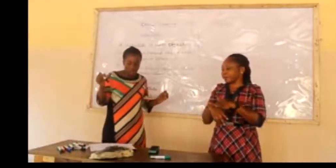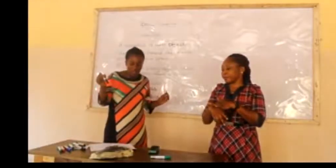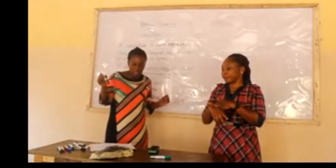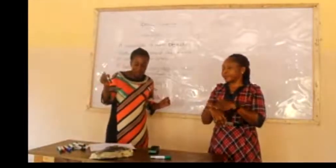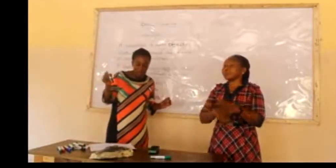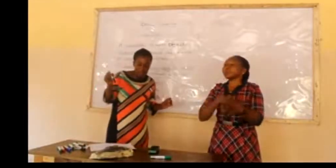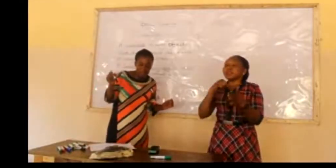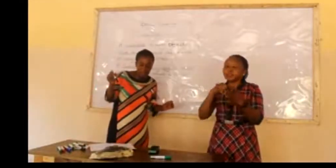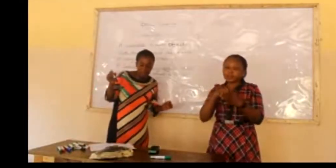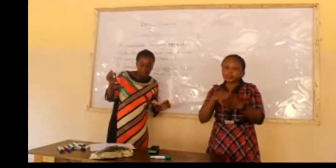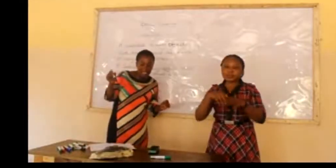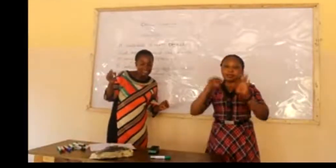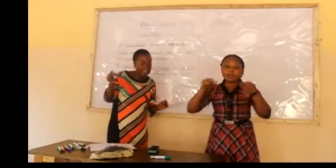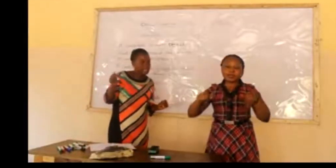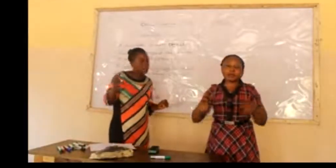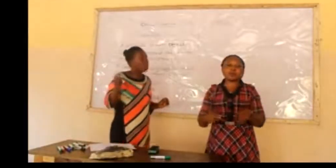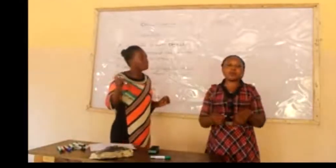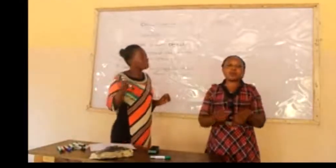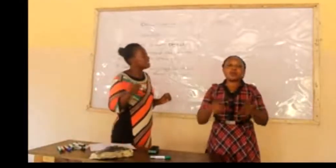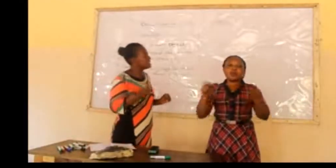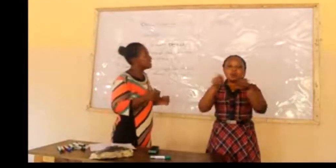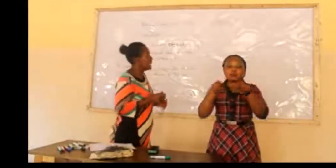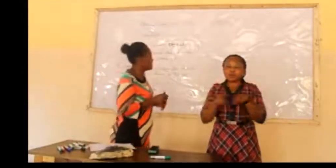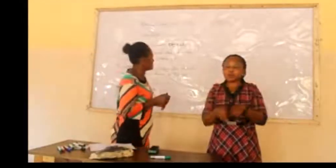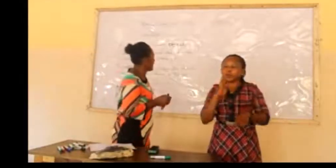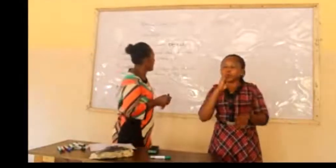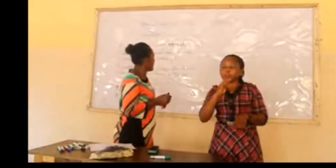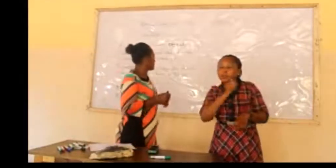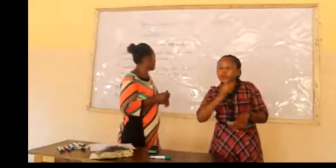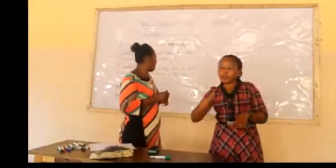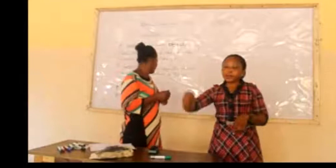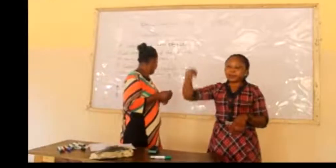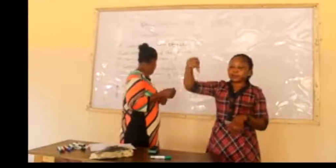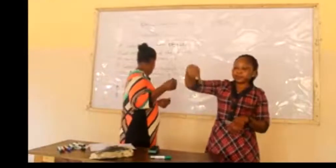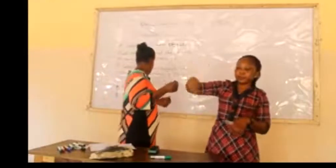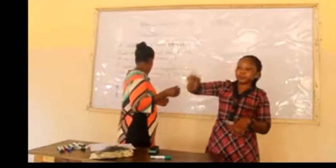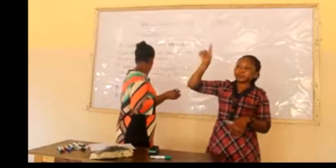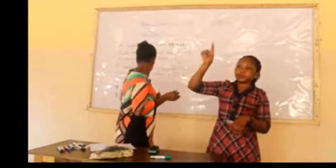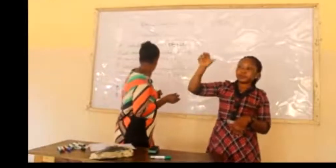It could also refer to a planet orbiting a star.